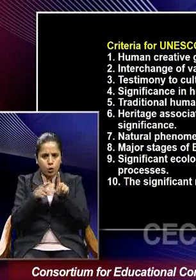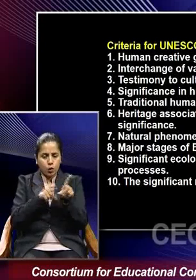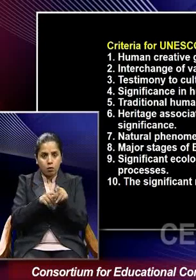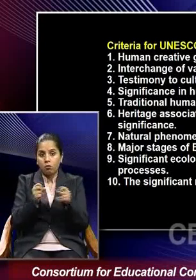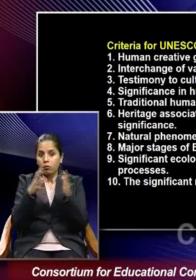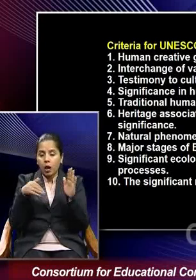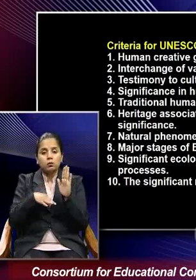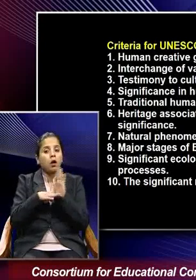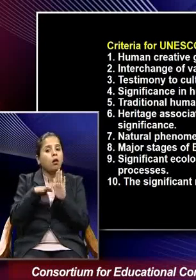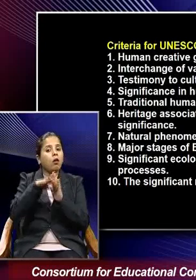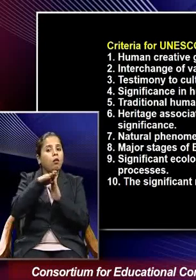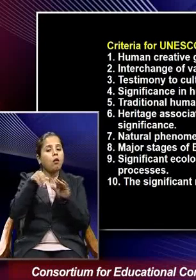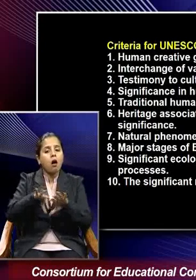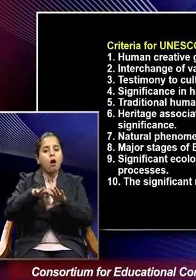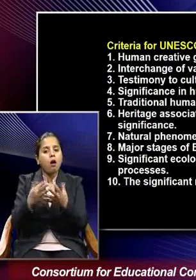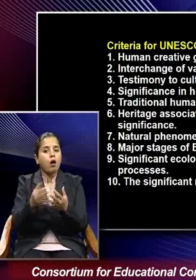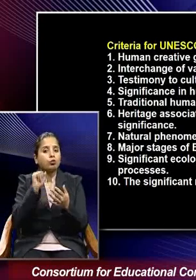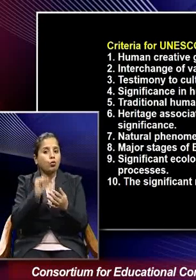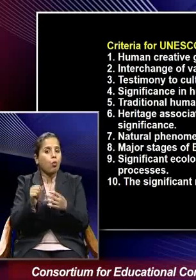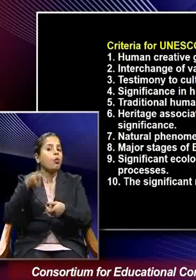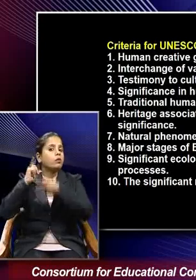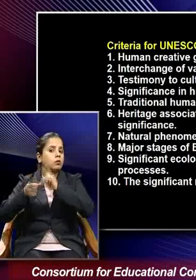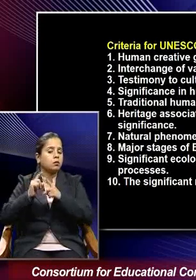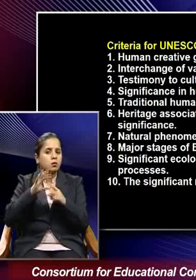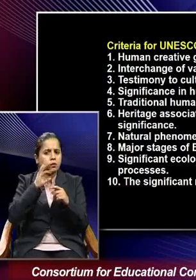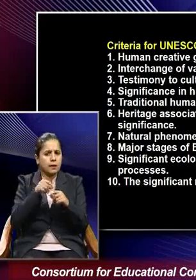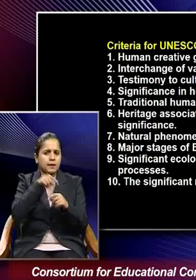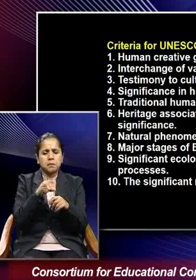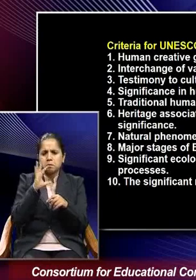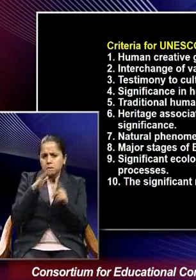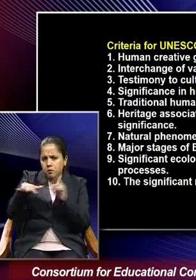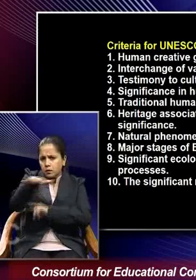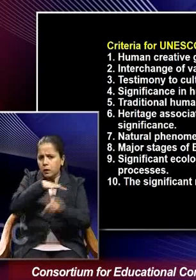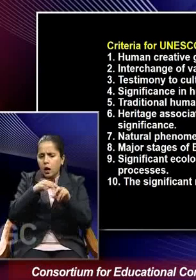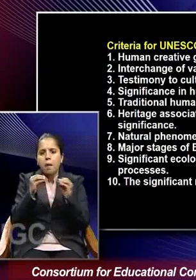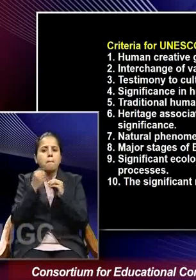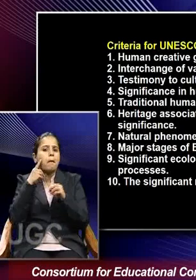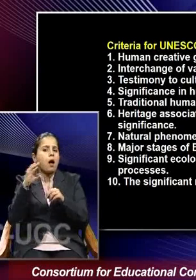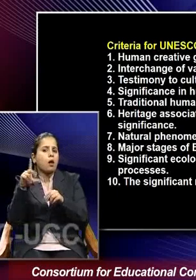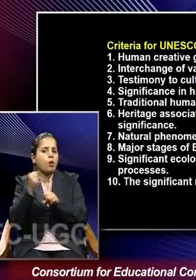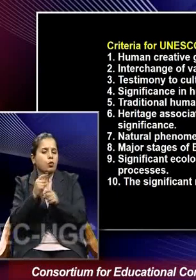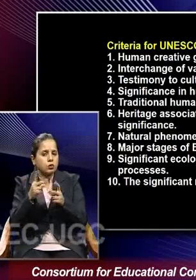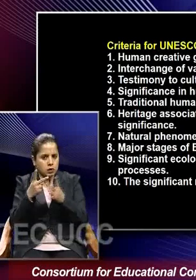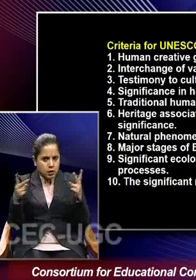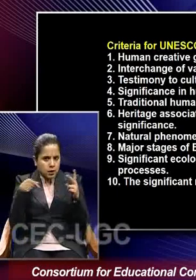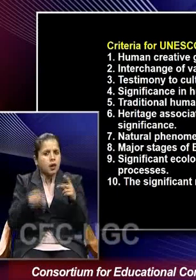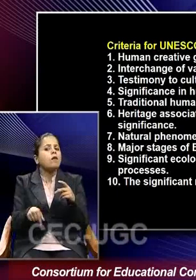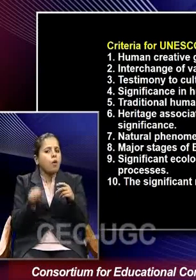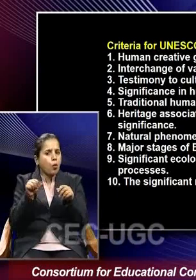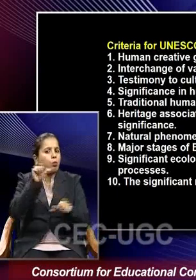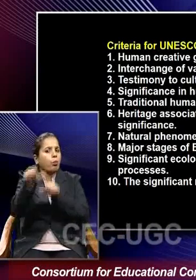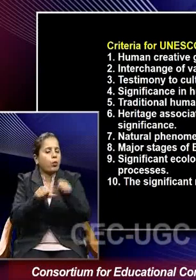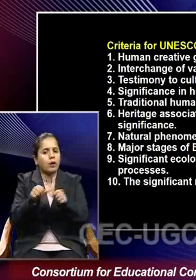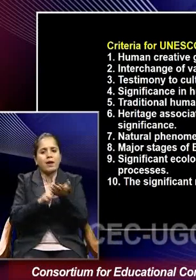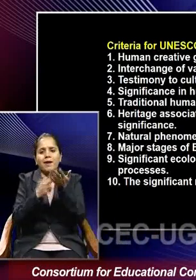of Earth's history, significant ecological and biological processes, the significant